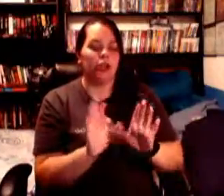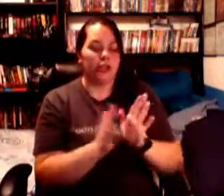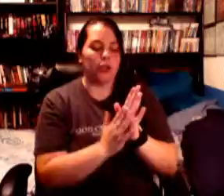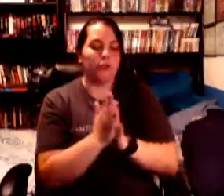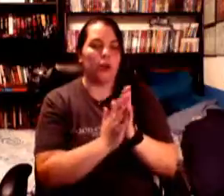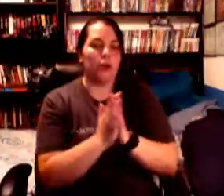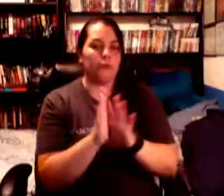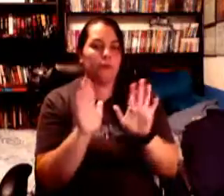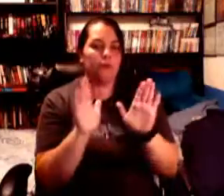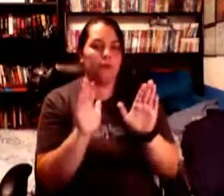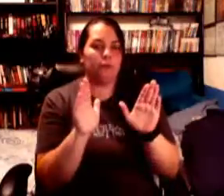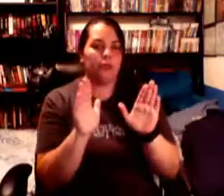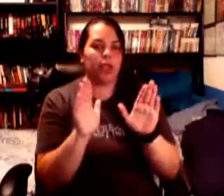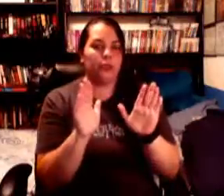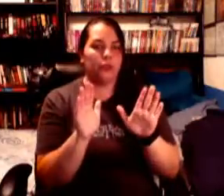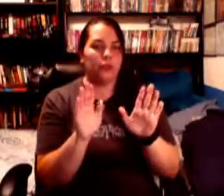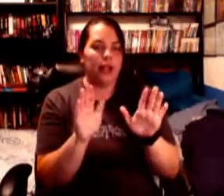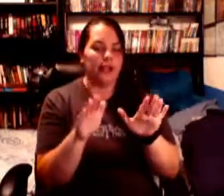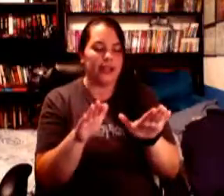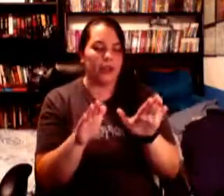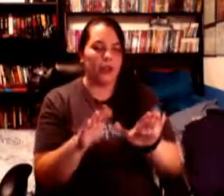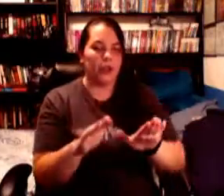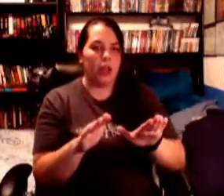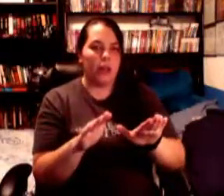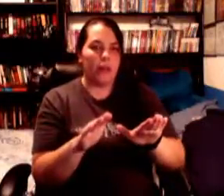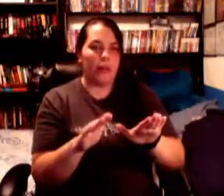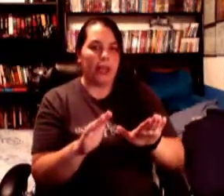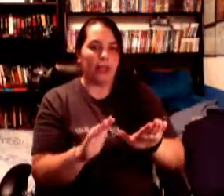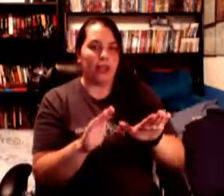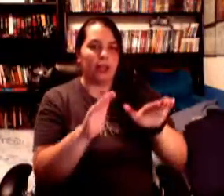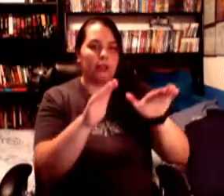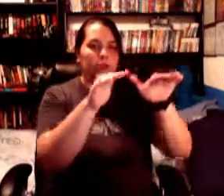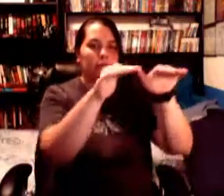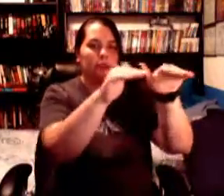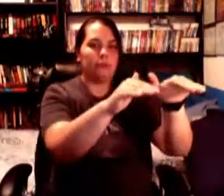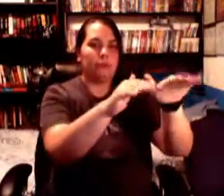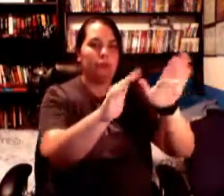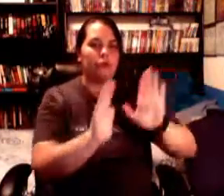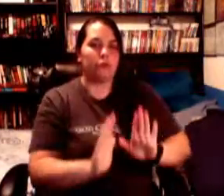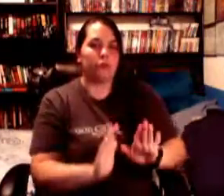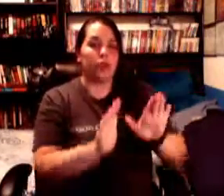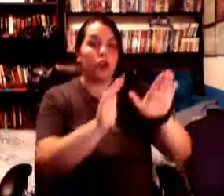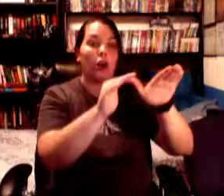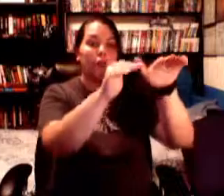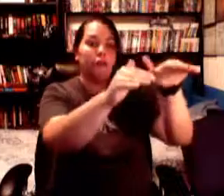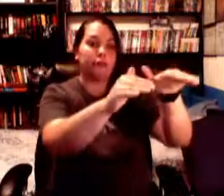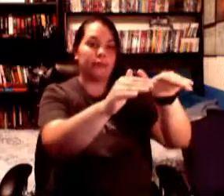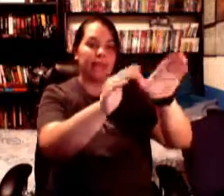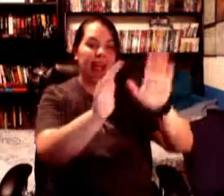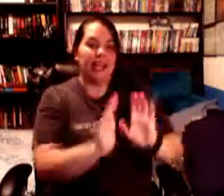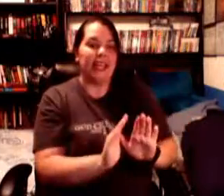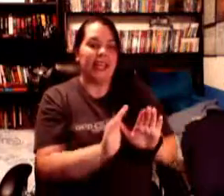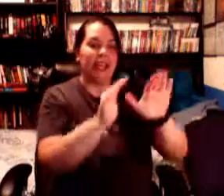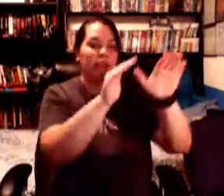going to take your palms together, flat hand down, and you're going to kind of draw a heel.